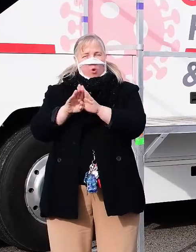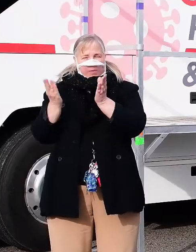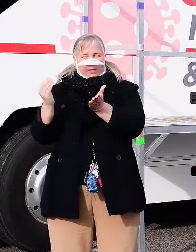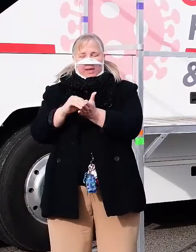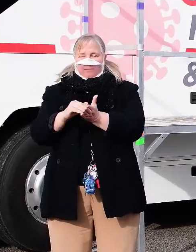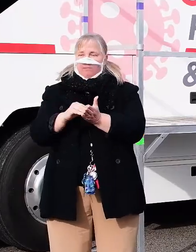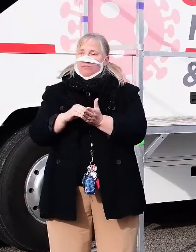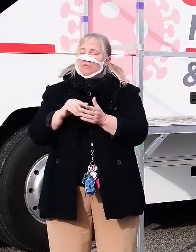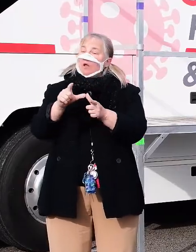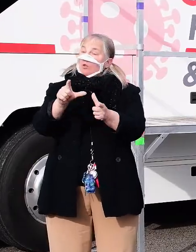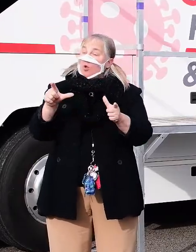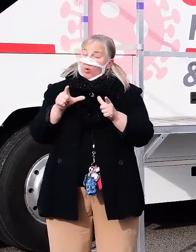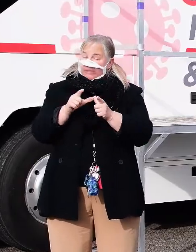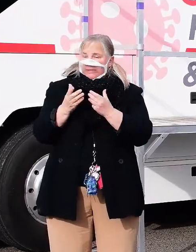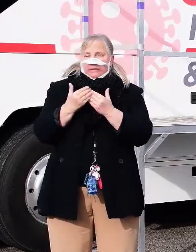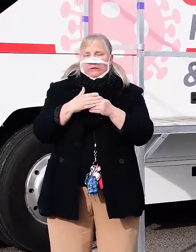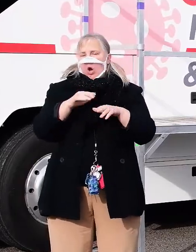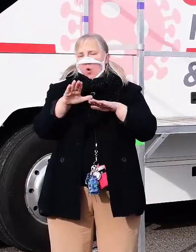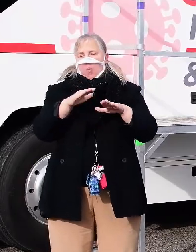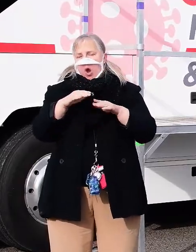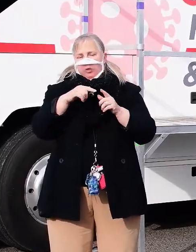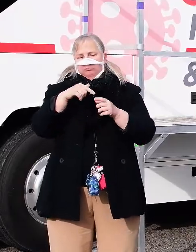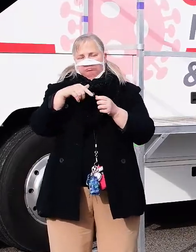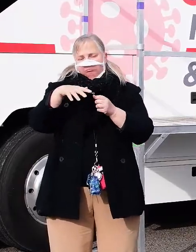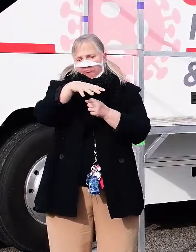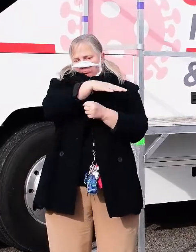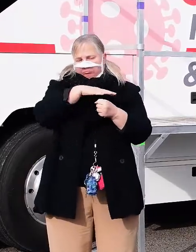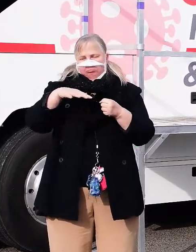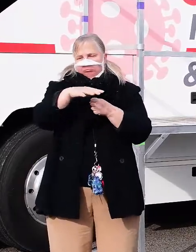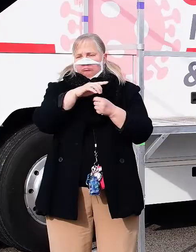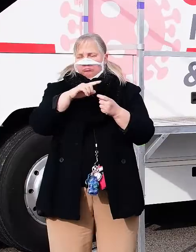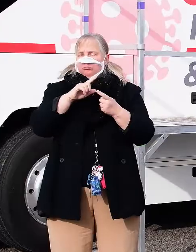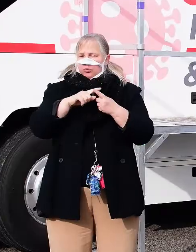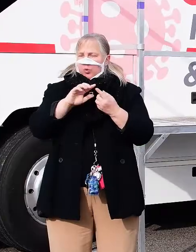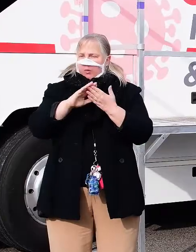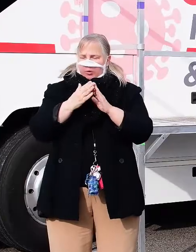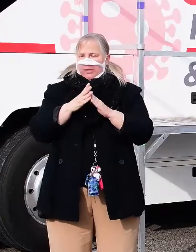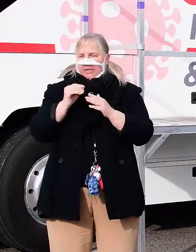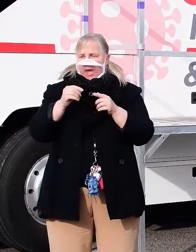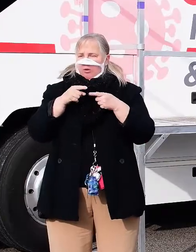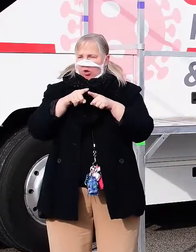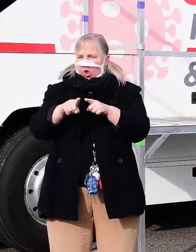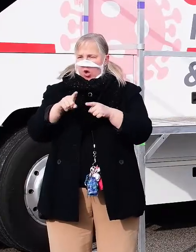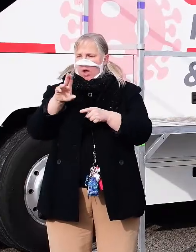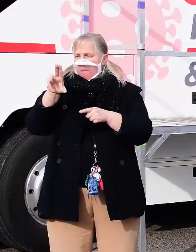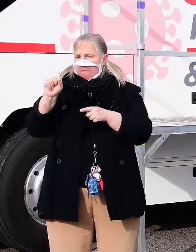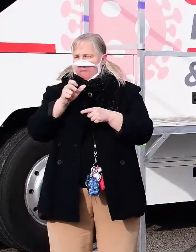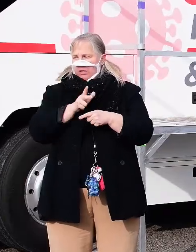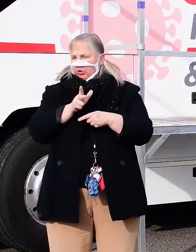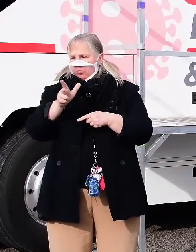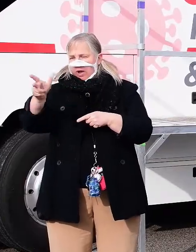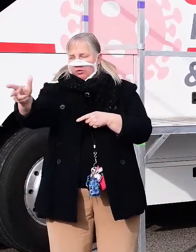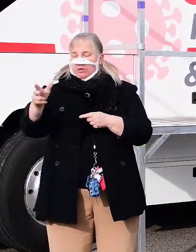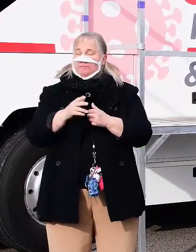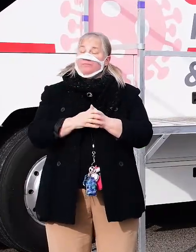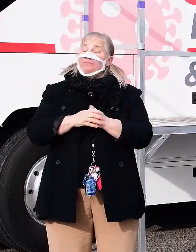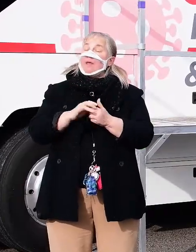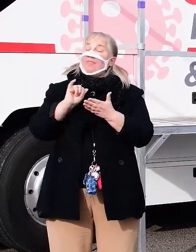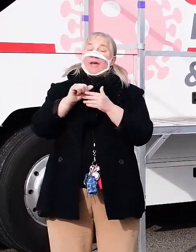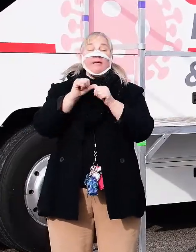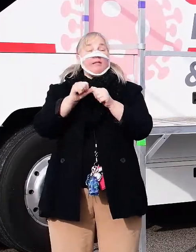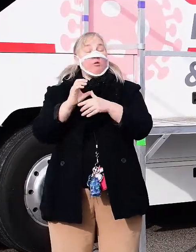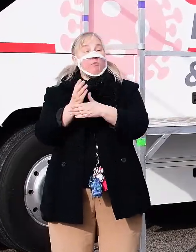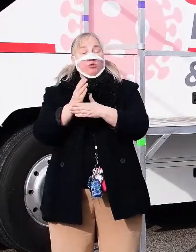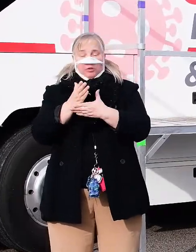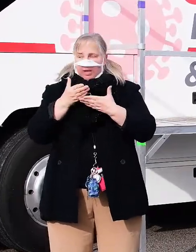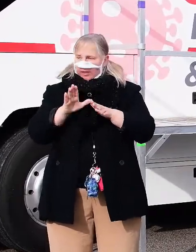Locations are walkable to surrounding communities and along bus routes. This continued partnership allowed us